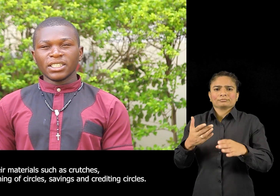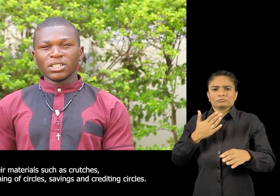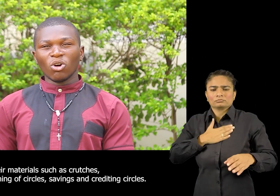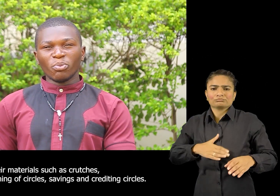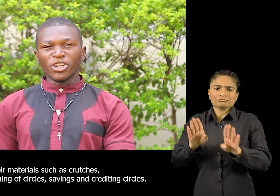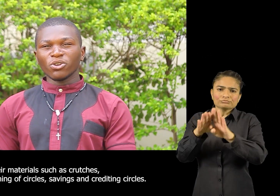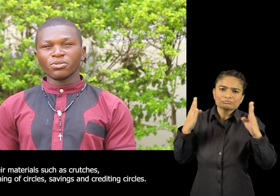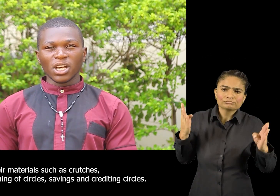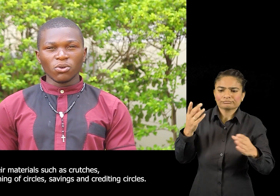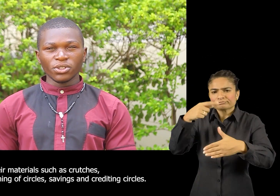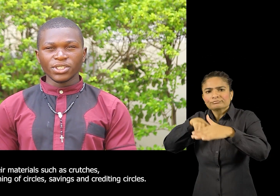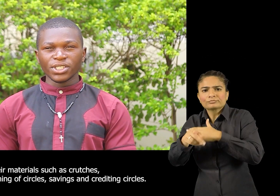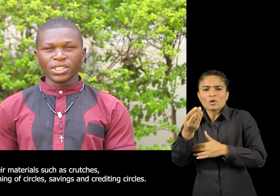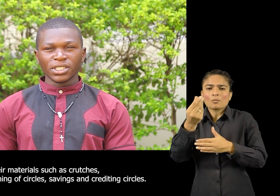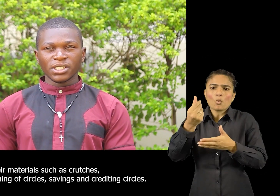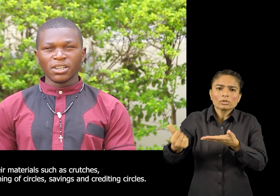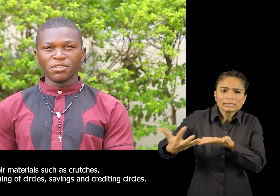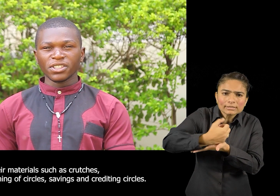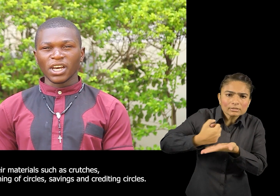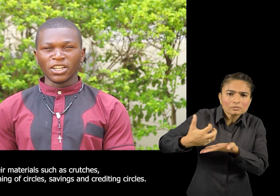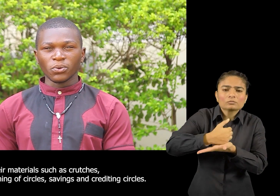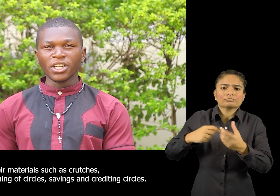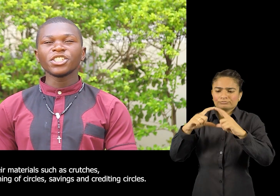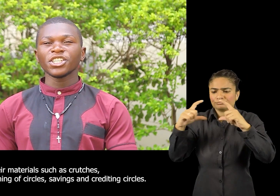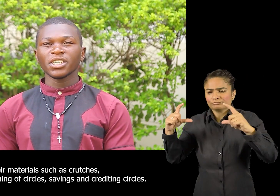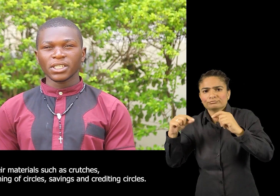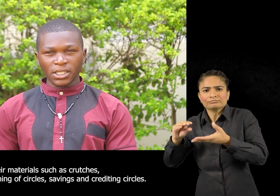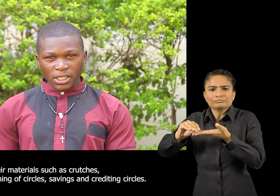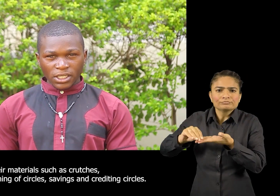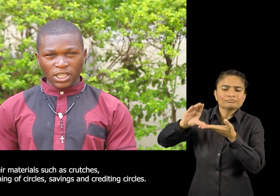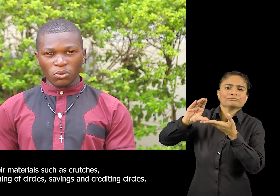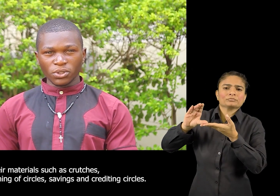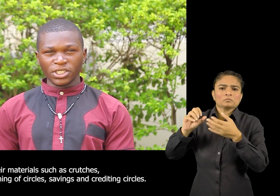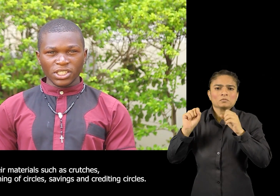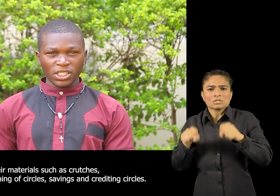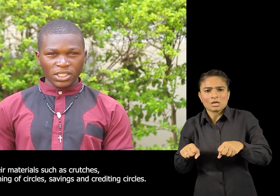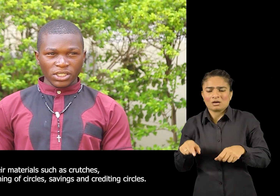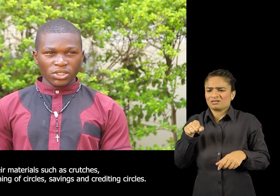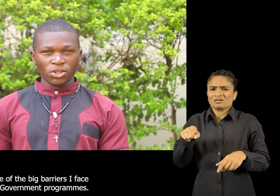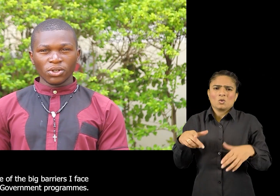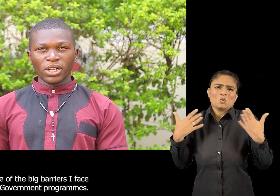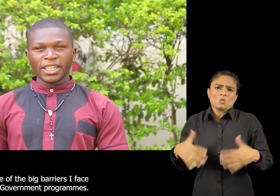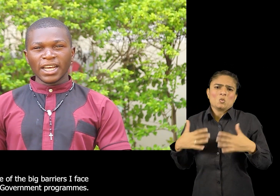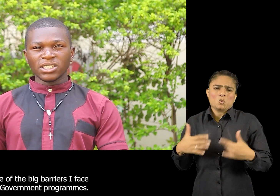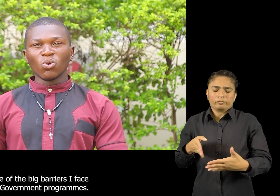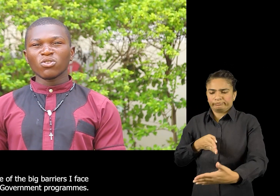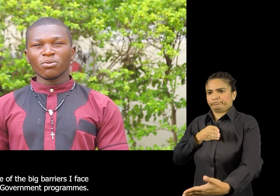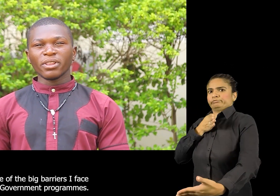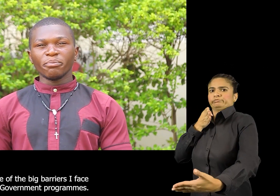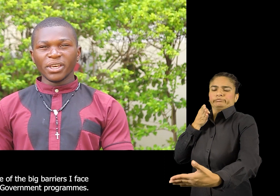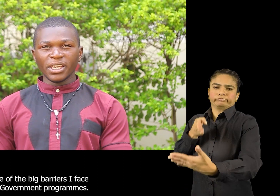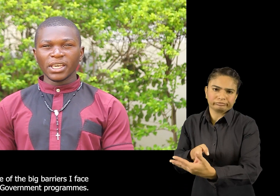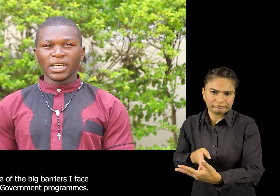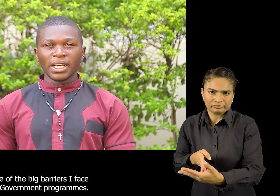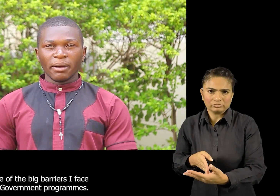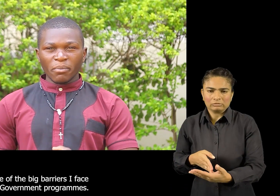and the opening of circles, savings and crediting circles. So that is one of